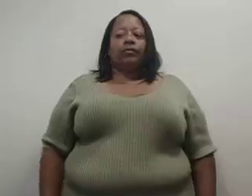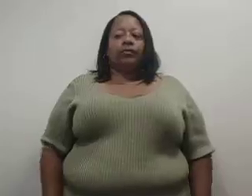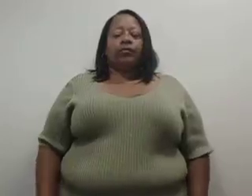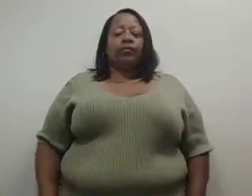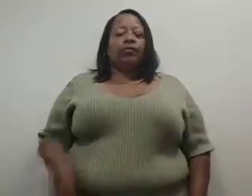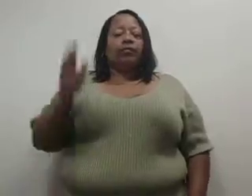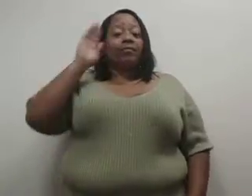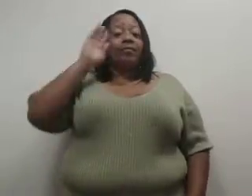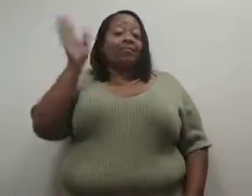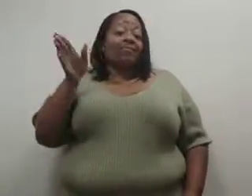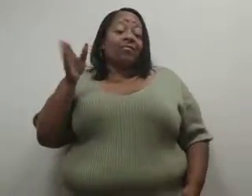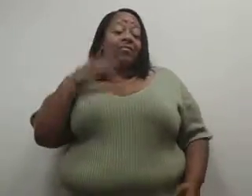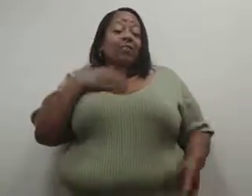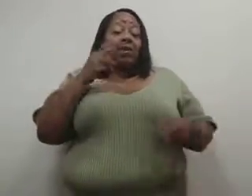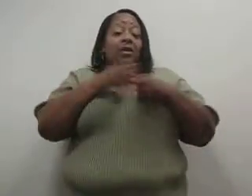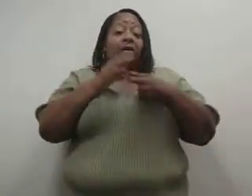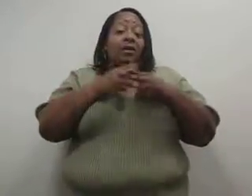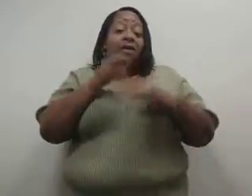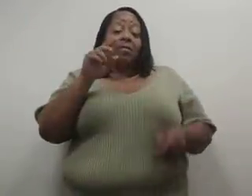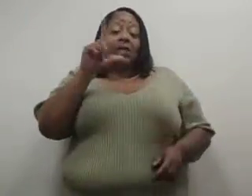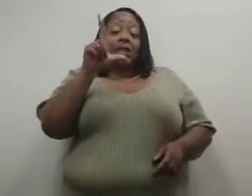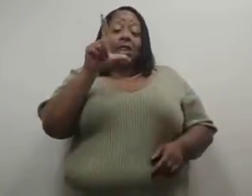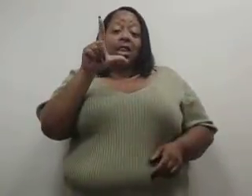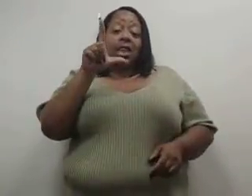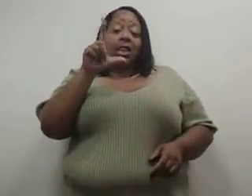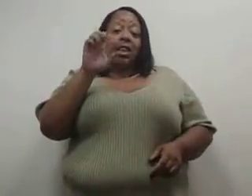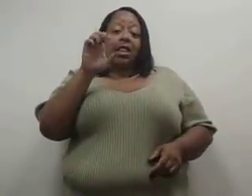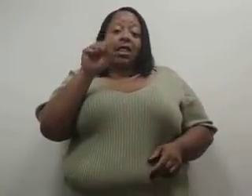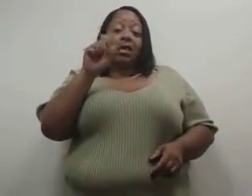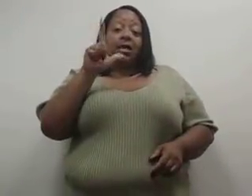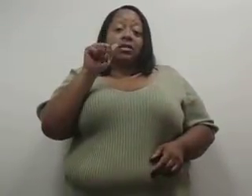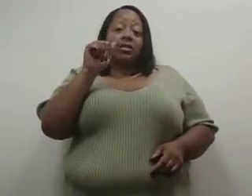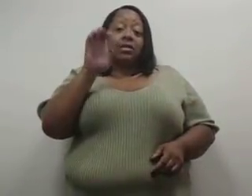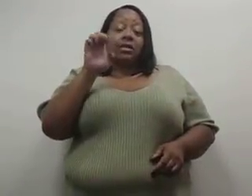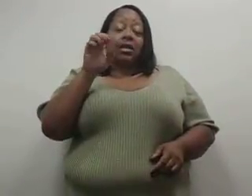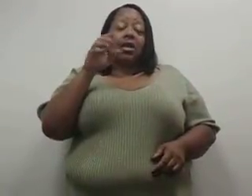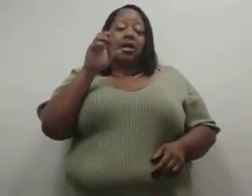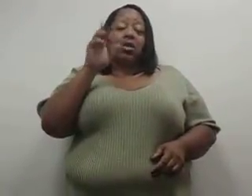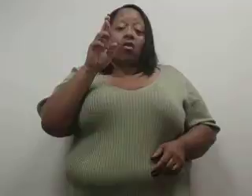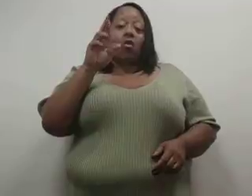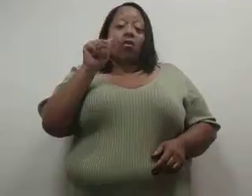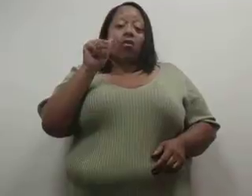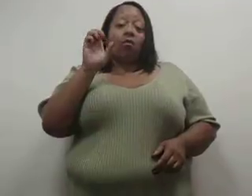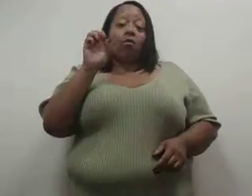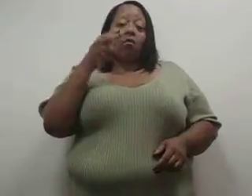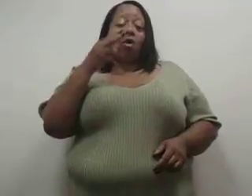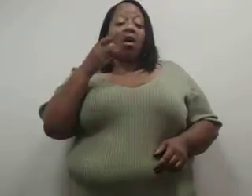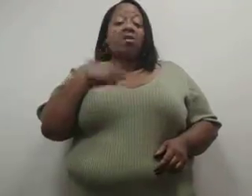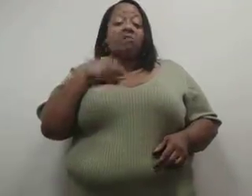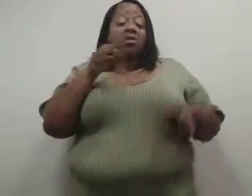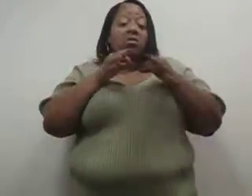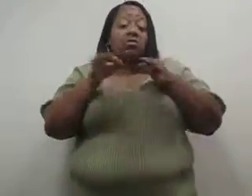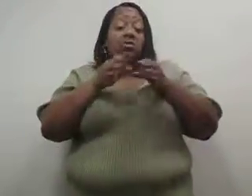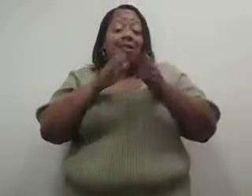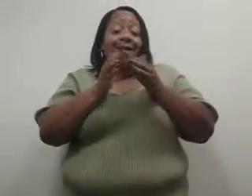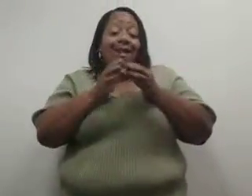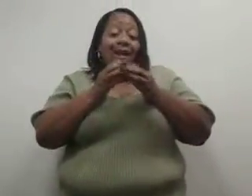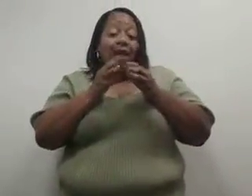Hi there, I'm Leslie Rock, and I'm going to talk about creating reading, writing, and research assignments for students in